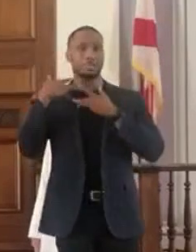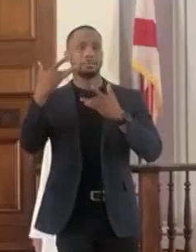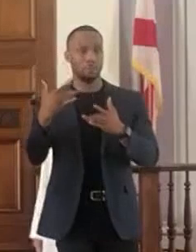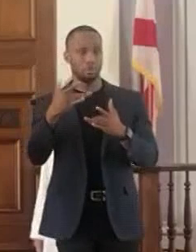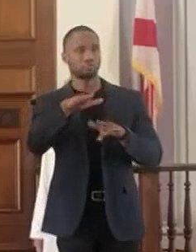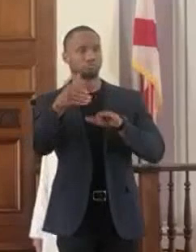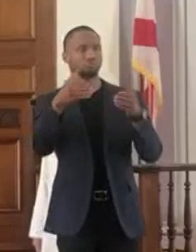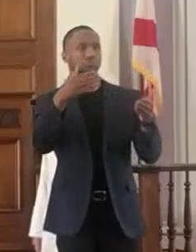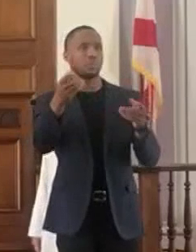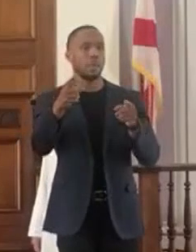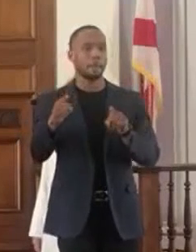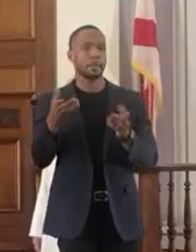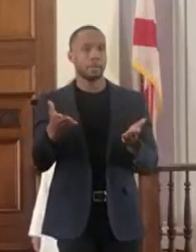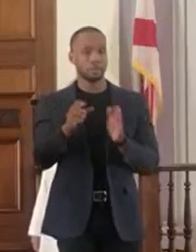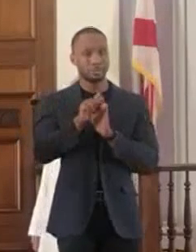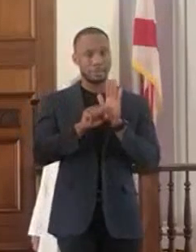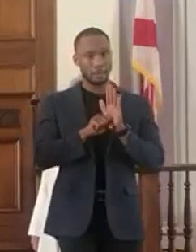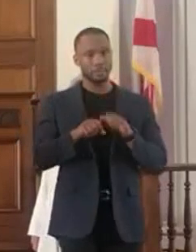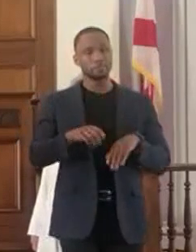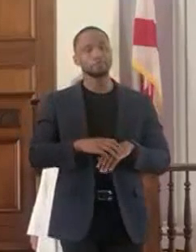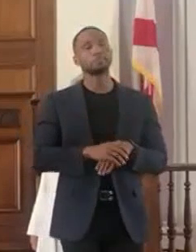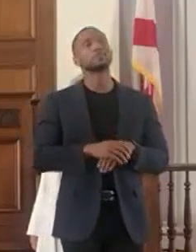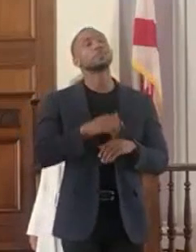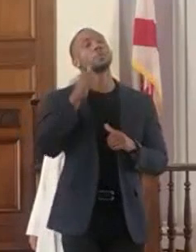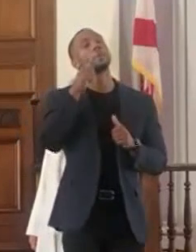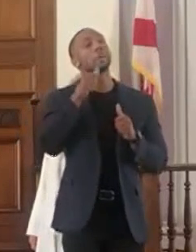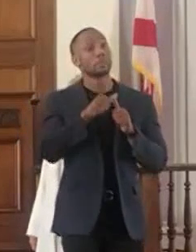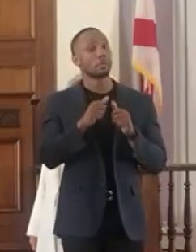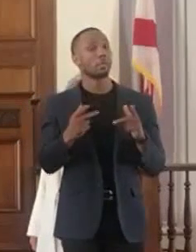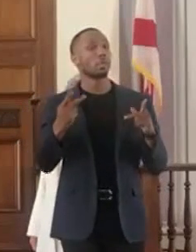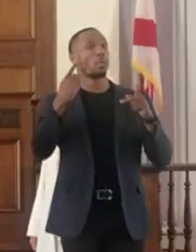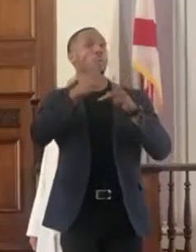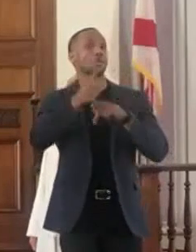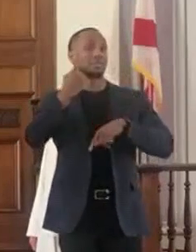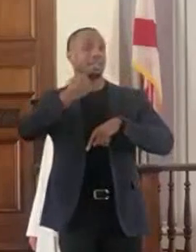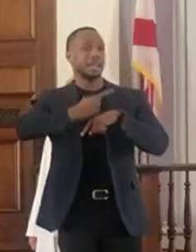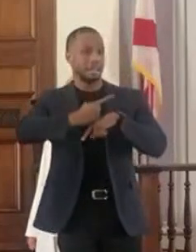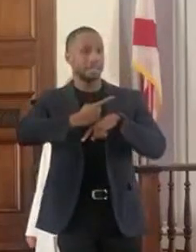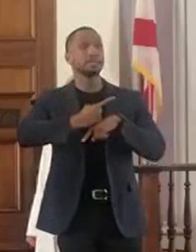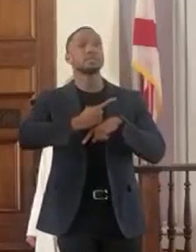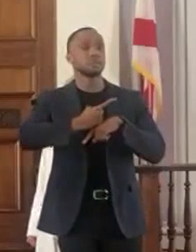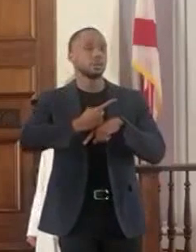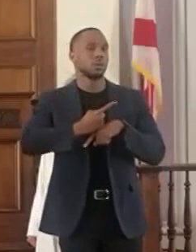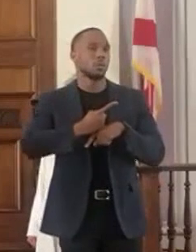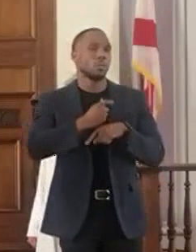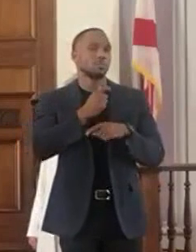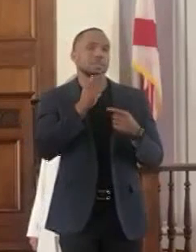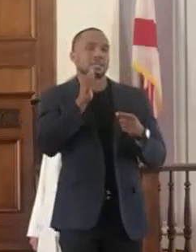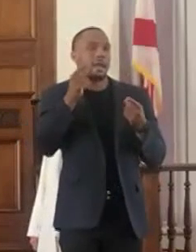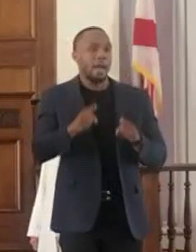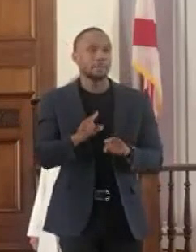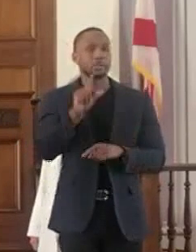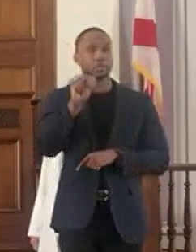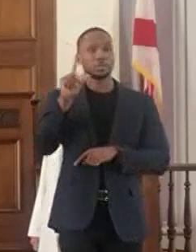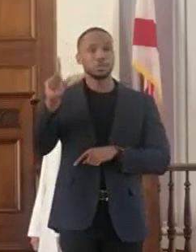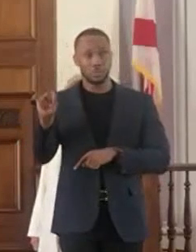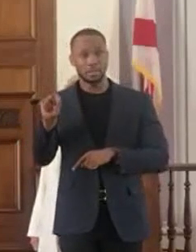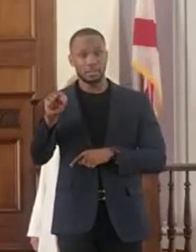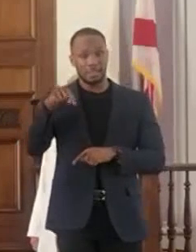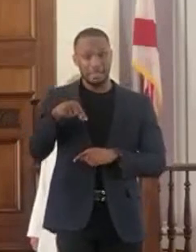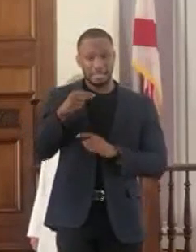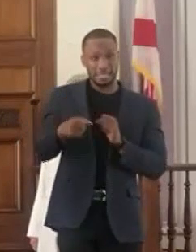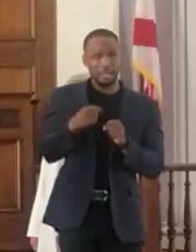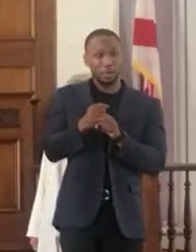year. And remember, our worst days, individual days for deaths, weren't even in 2020. They were in January of this year.